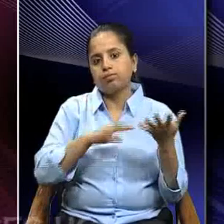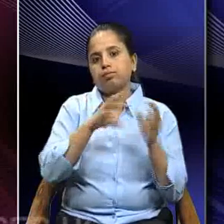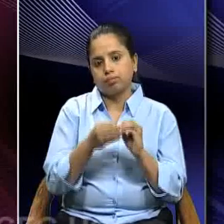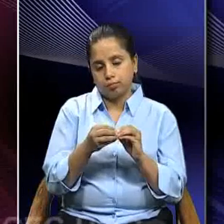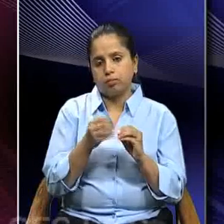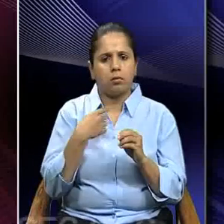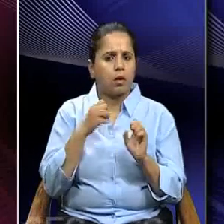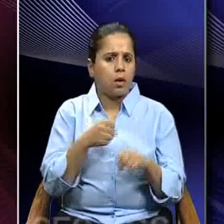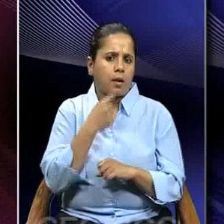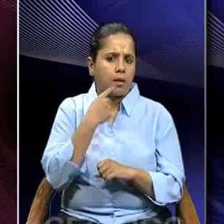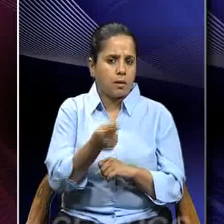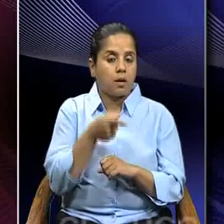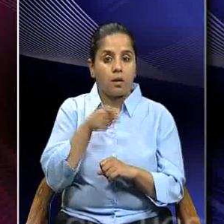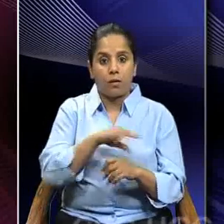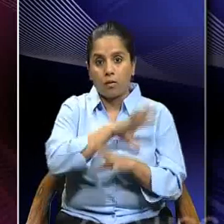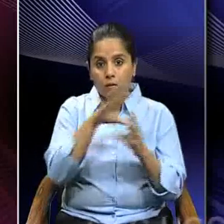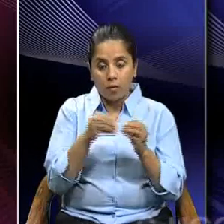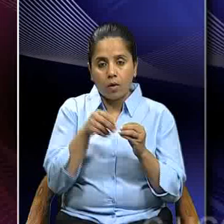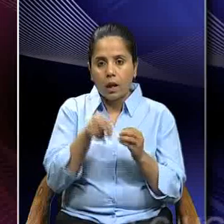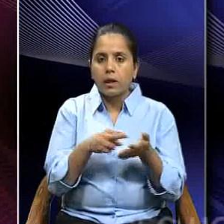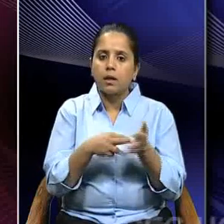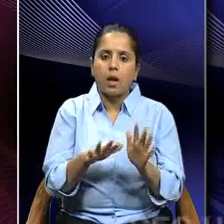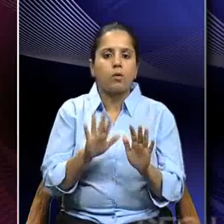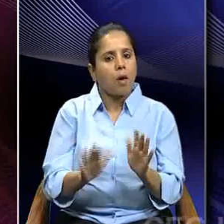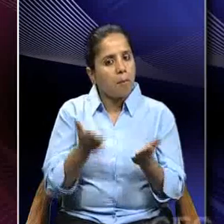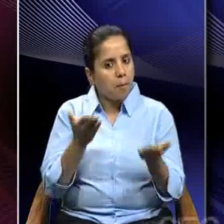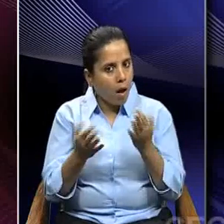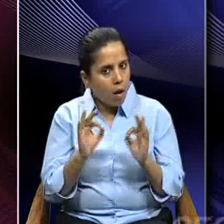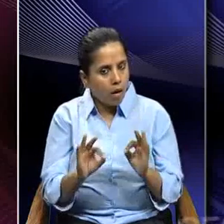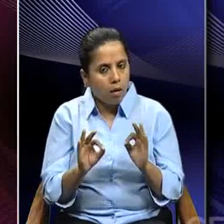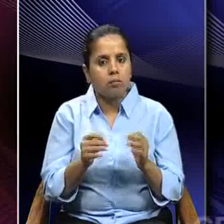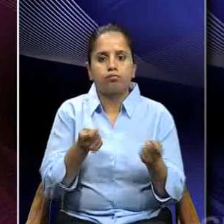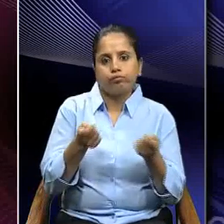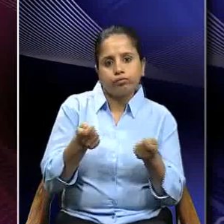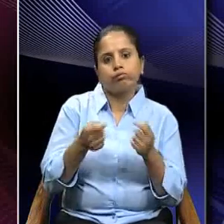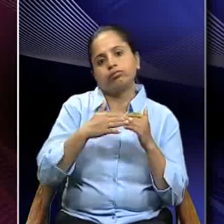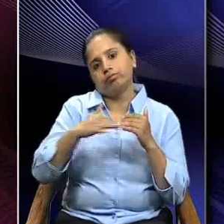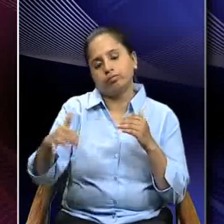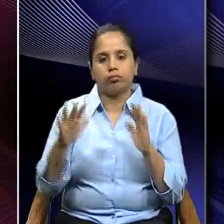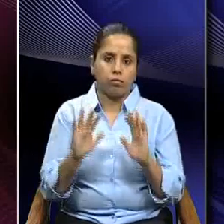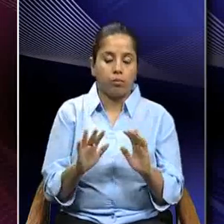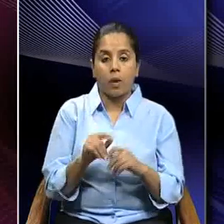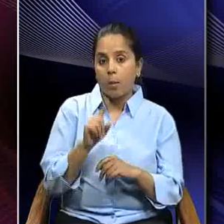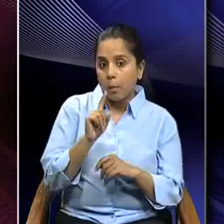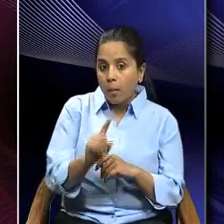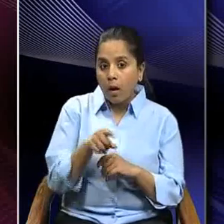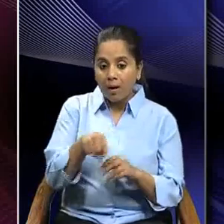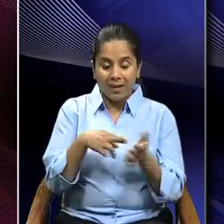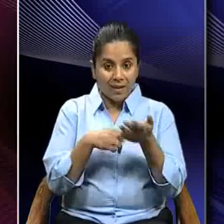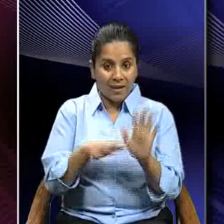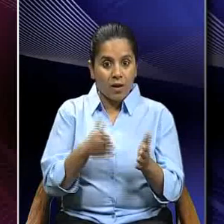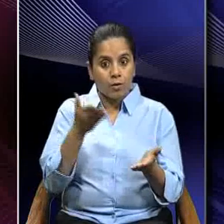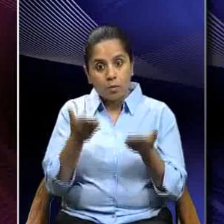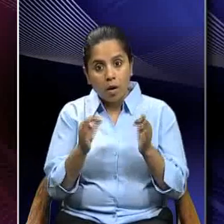say that they are naturally balanced. They maintain a balance naturally. But when this natural balancing